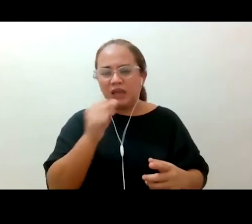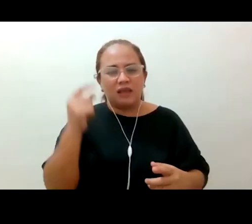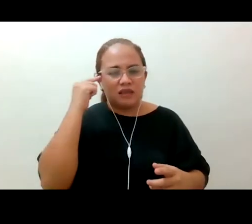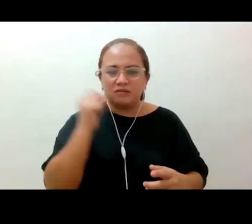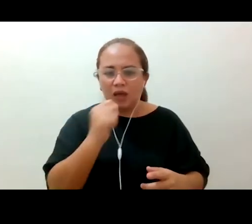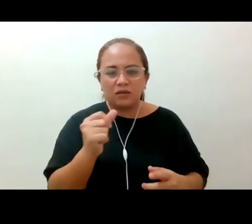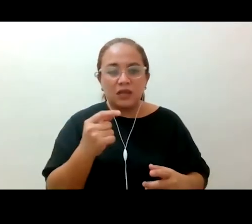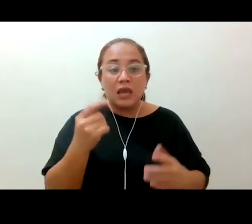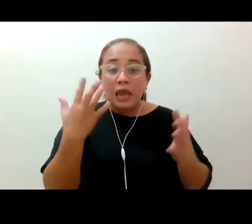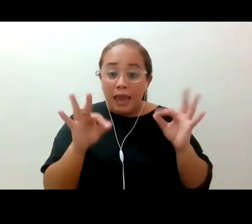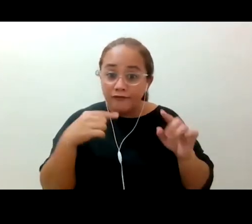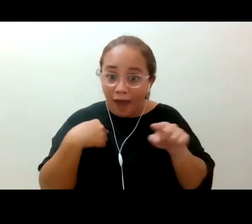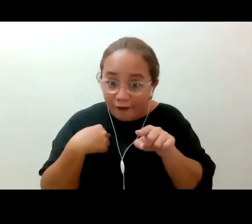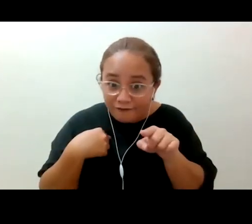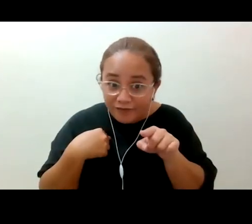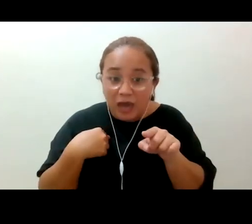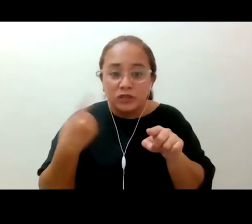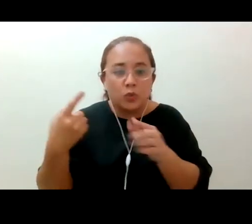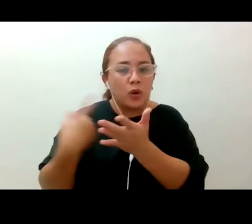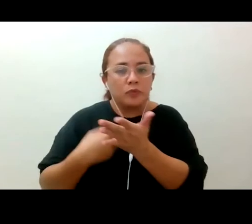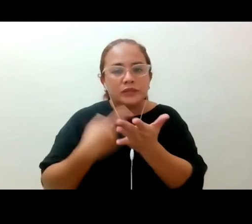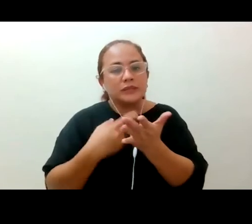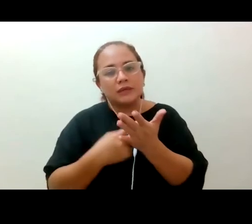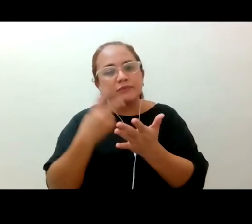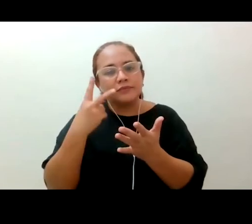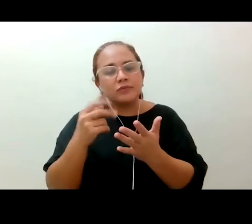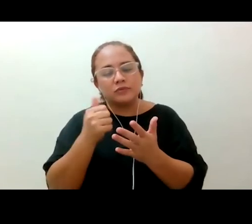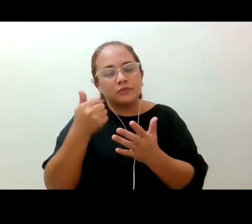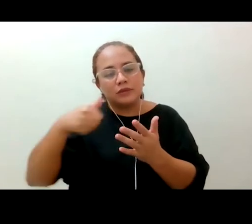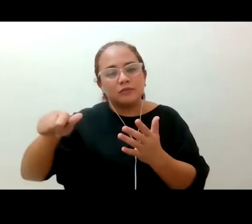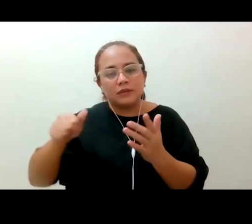we can go through and make sure everybody's doing it in the same way.